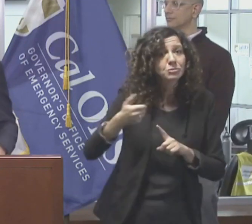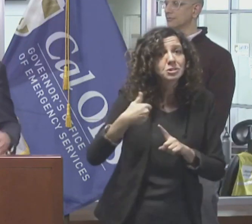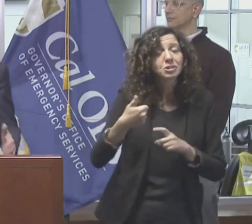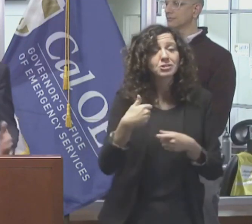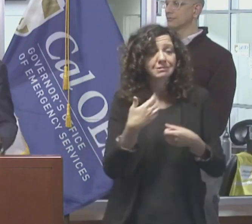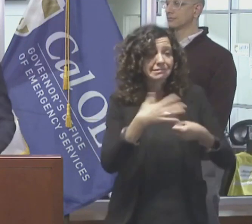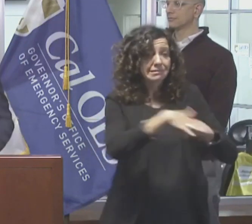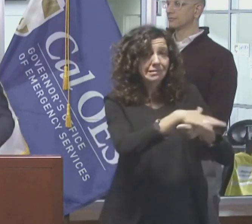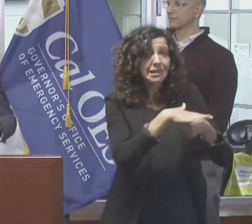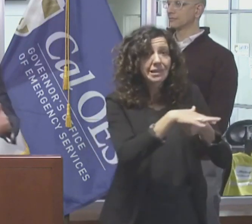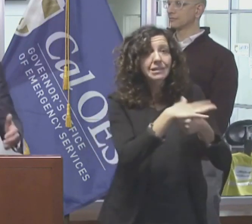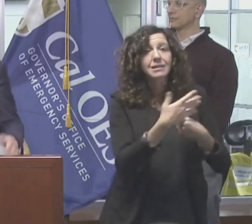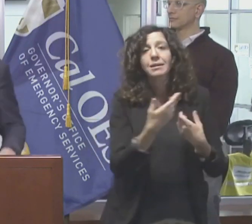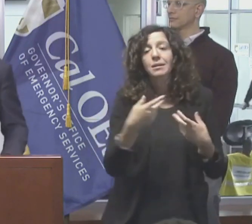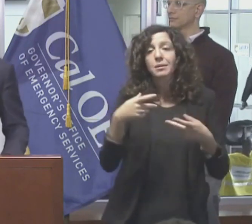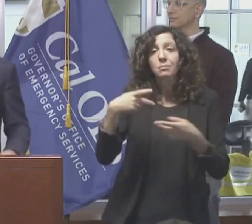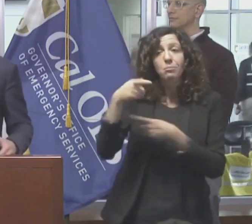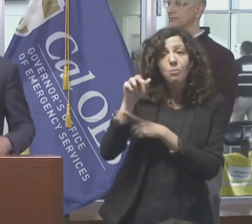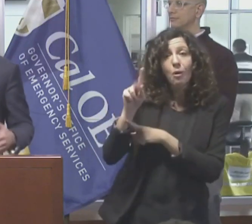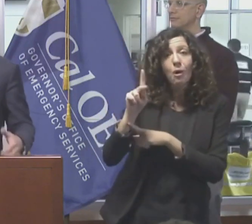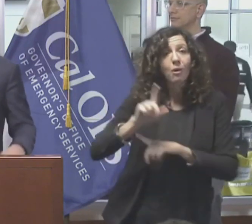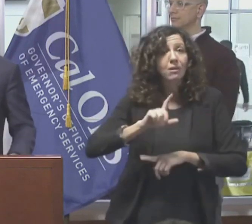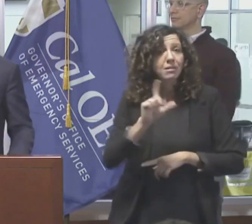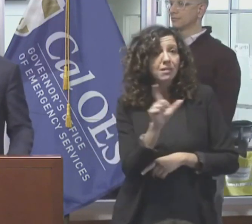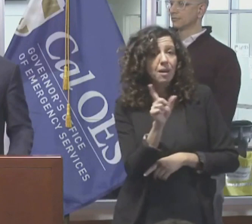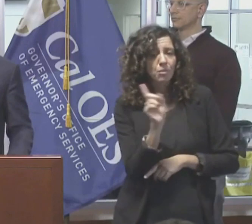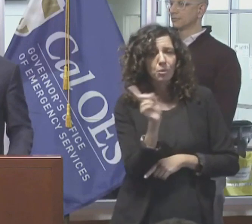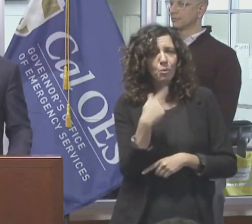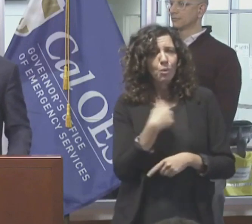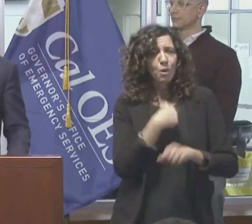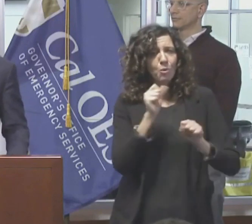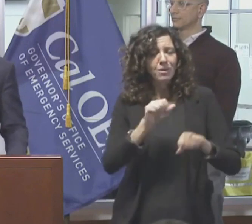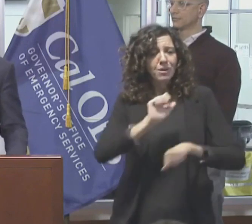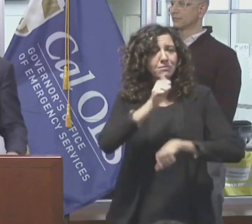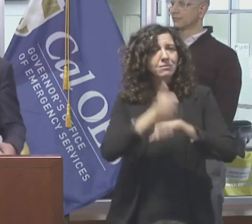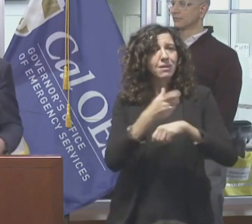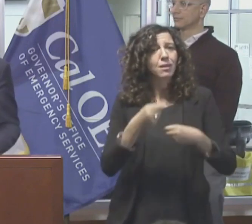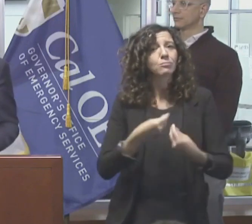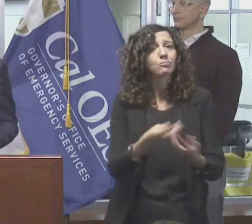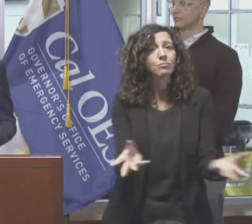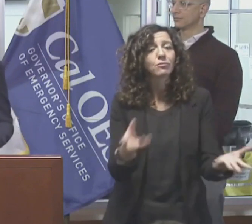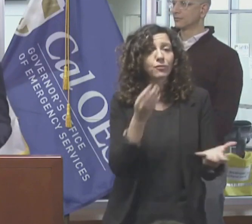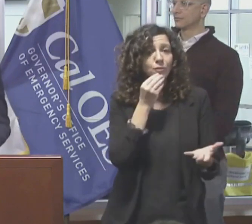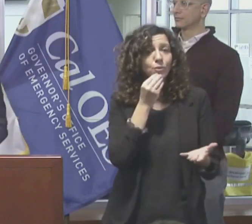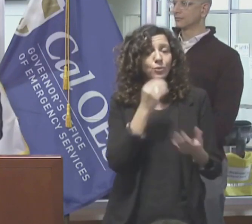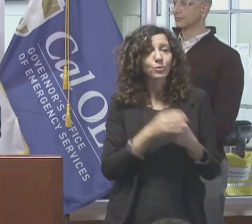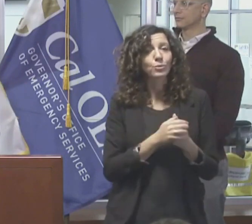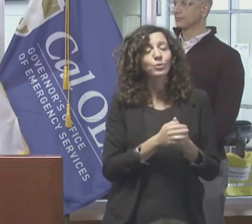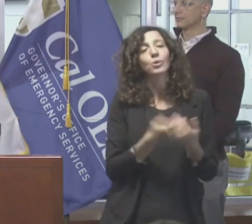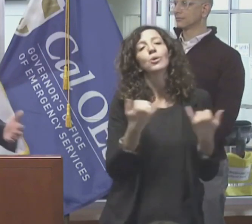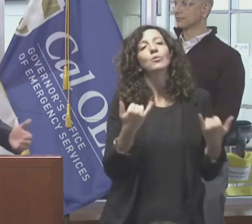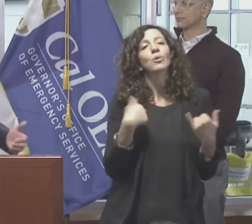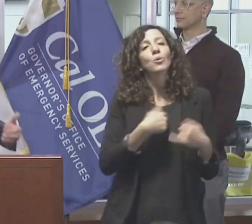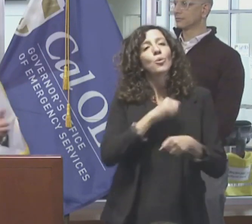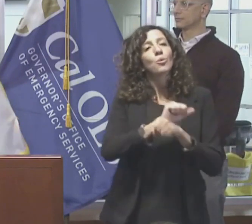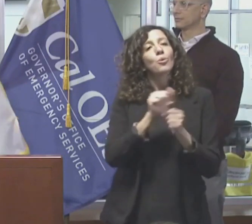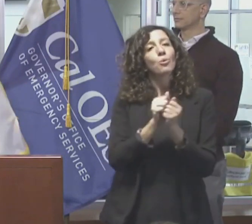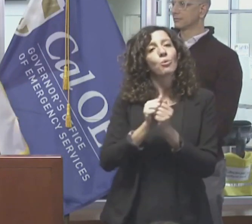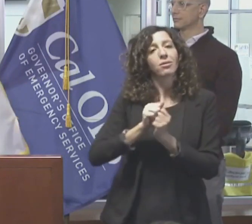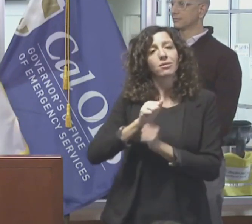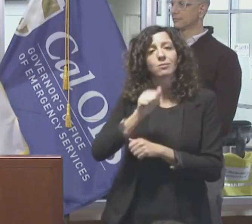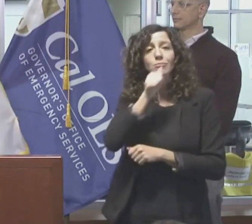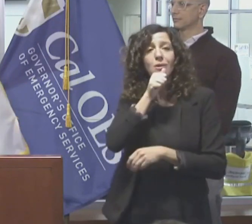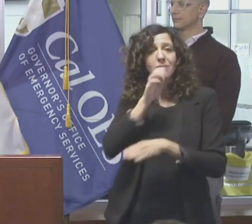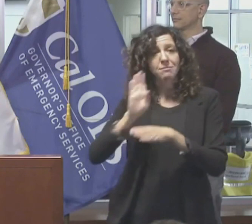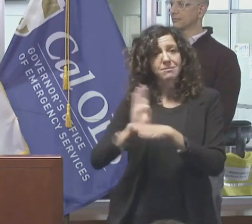issue, parks, libraries, where we provide those supports. We're also working with the private sector, and I